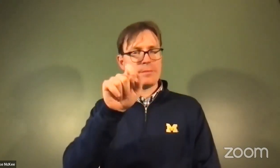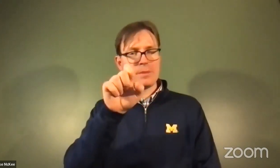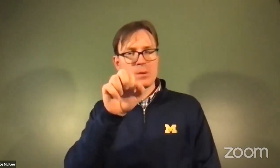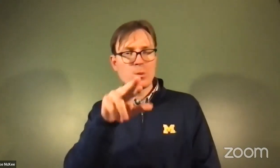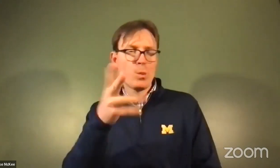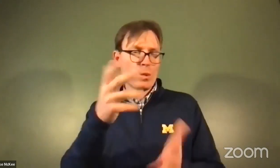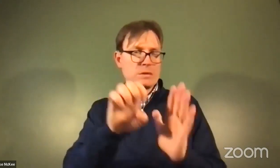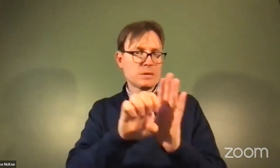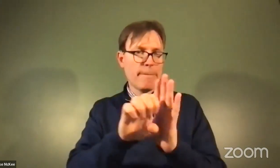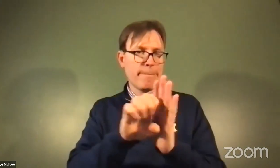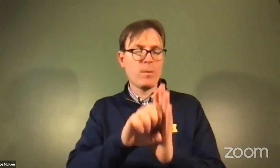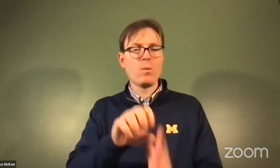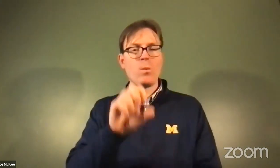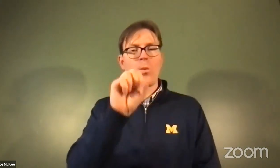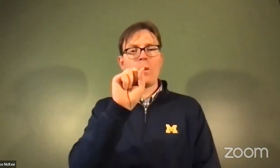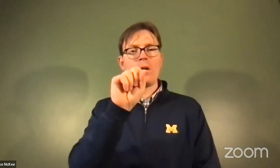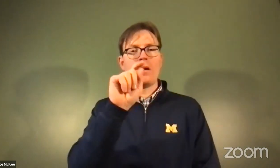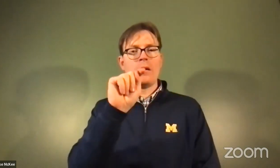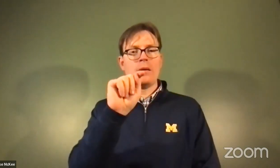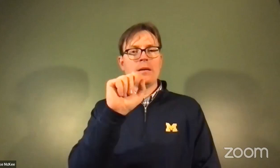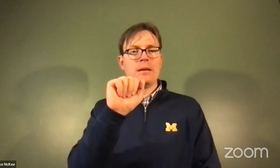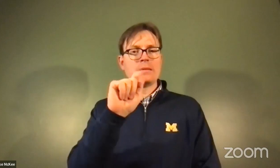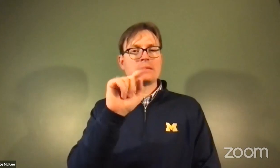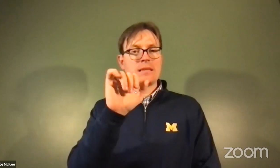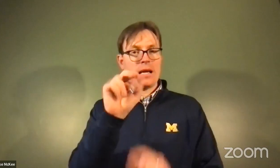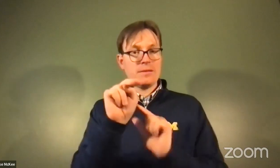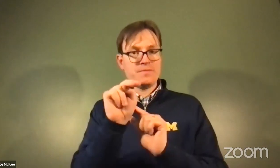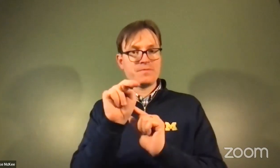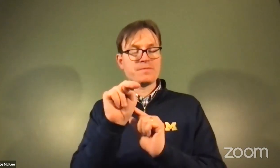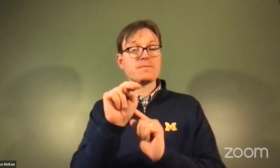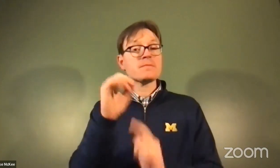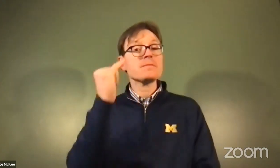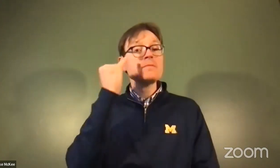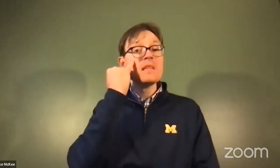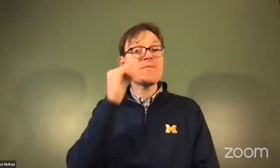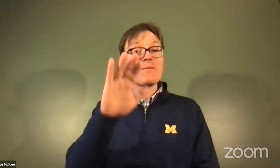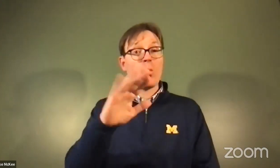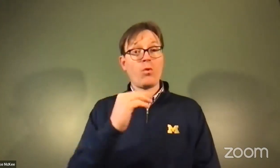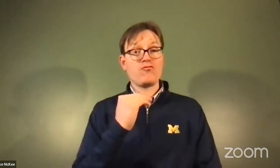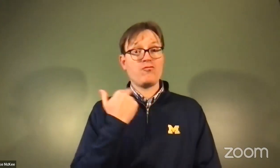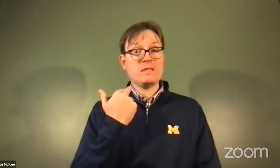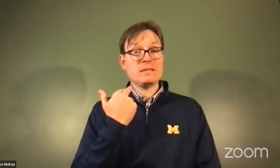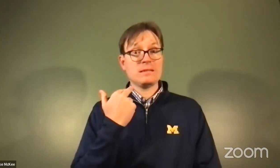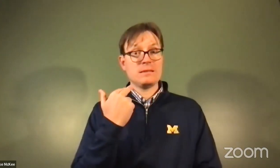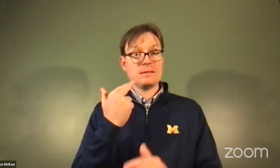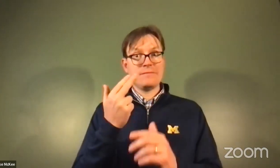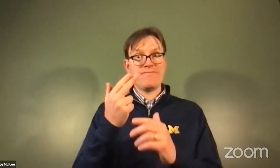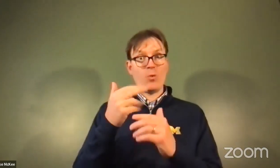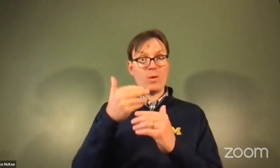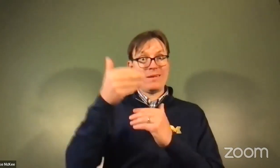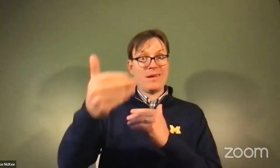that predictive factor puts you in a risk group, they might recommend starting that